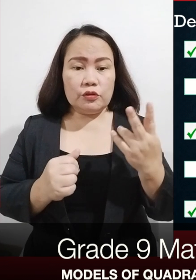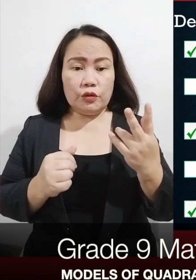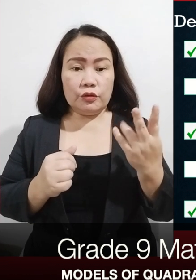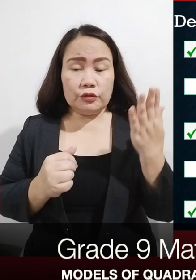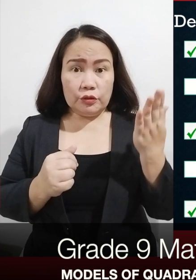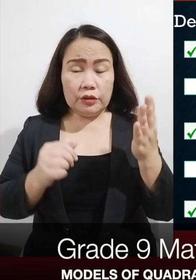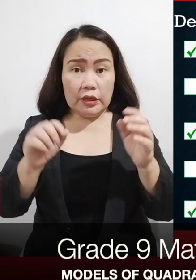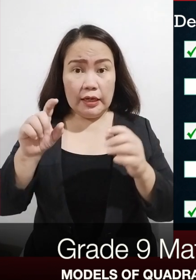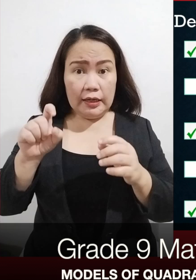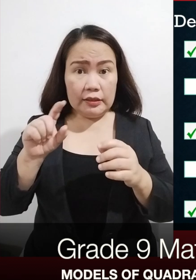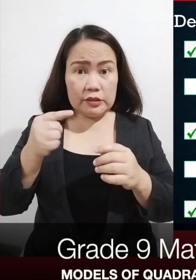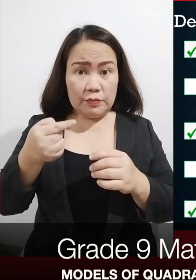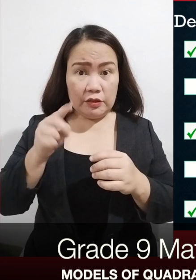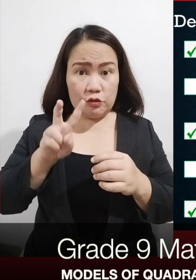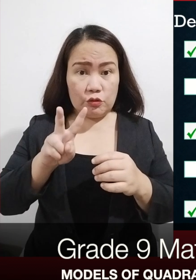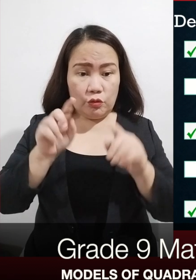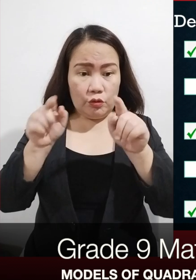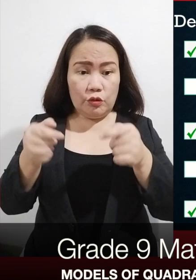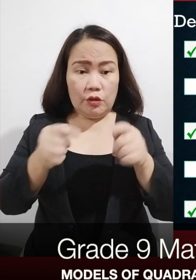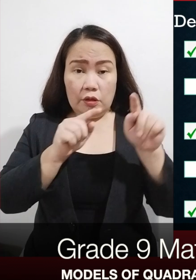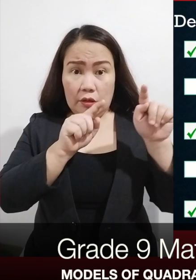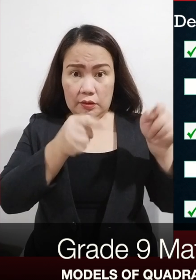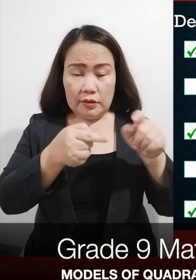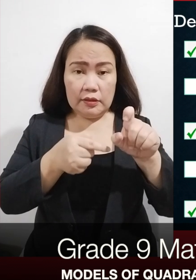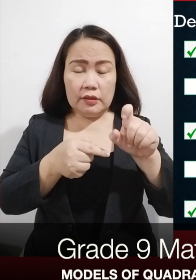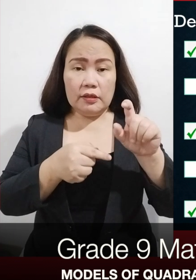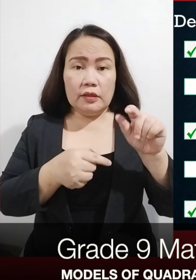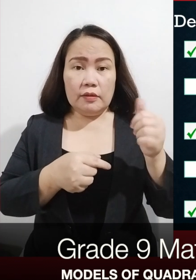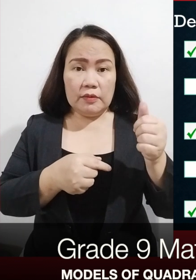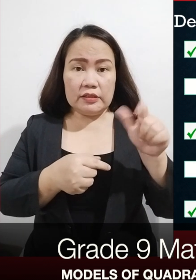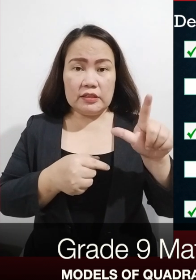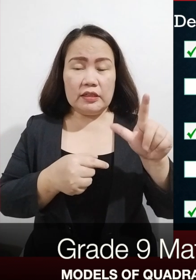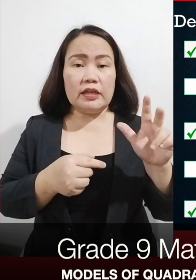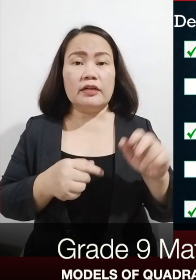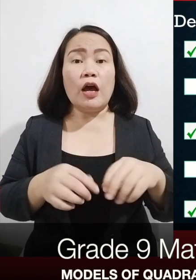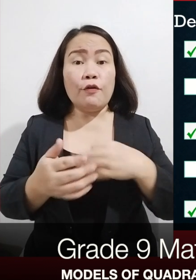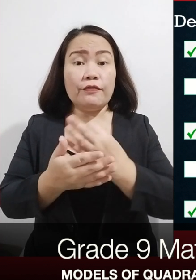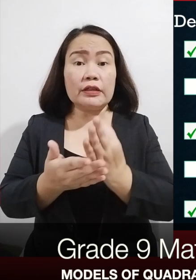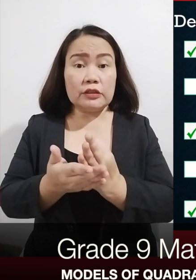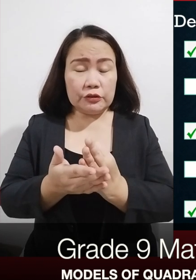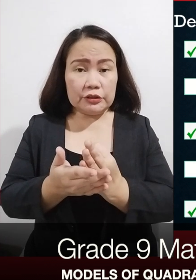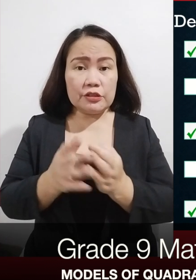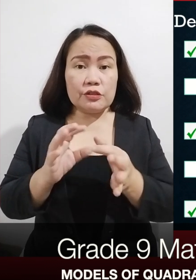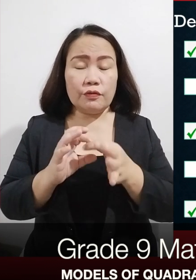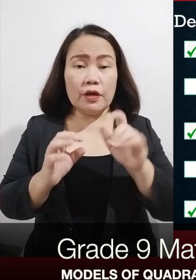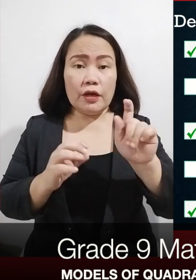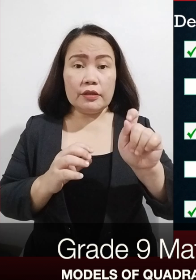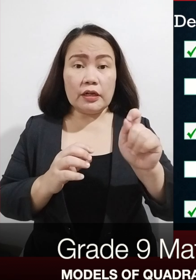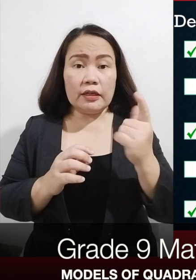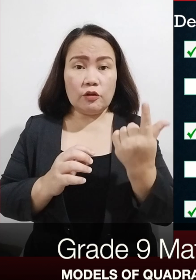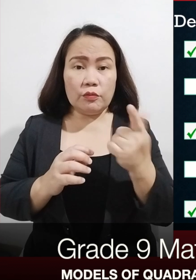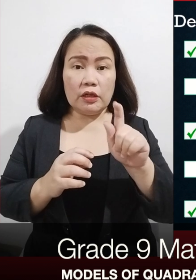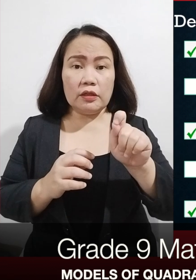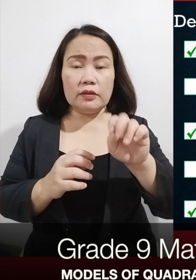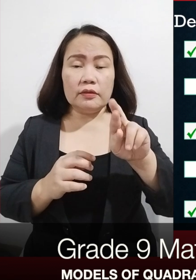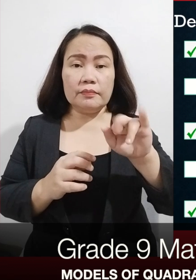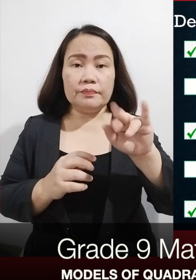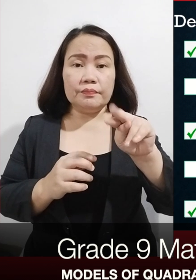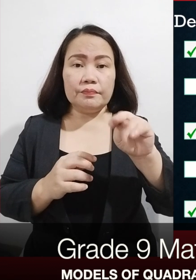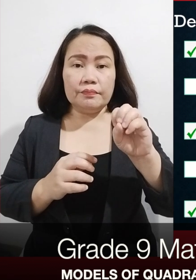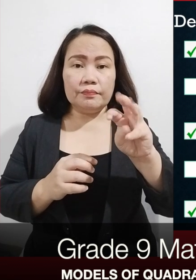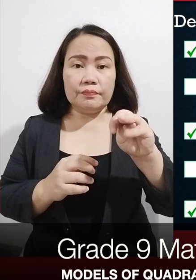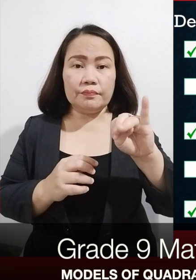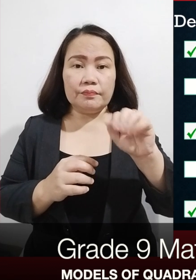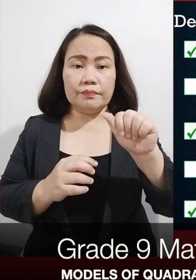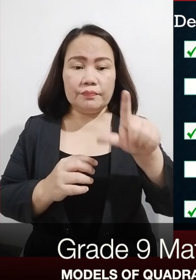are factors of a trinomial. Okay? So, kapag minultiply natin to, this will become